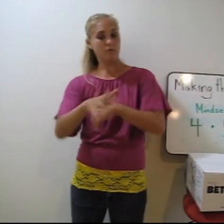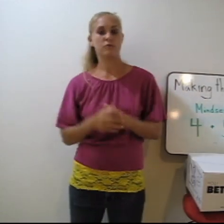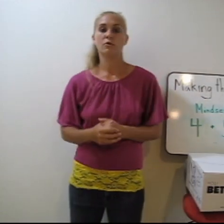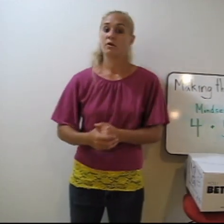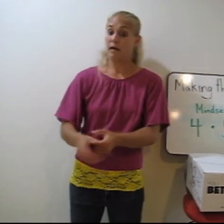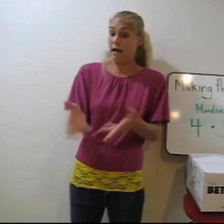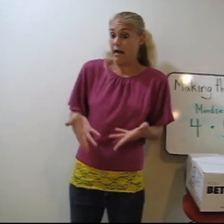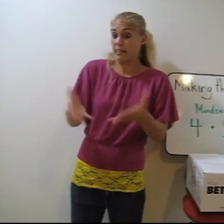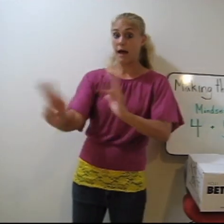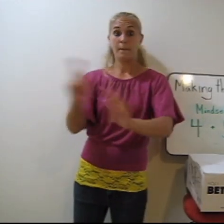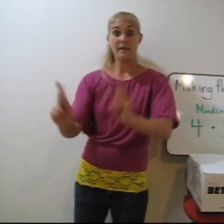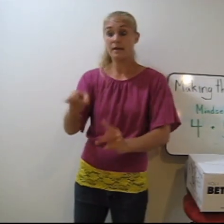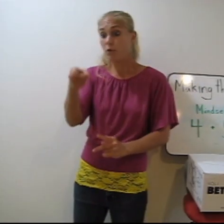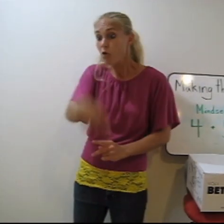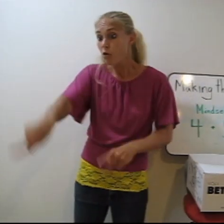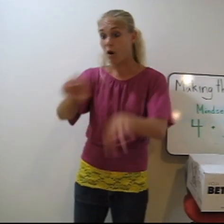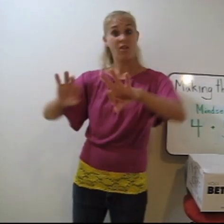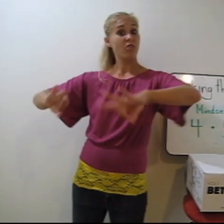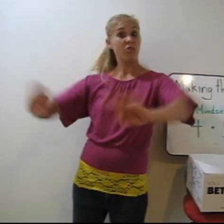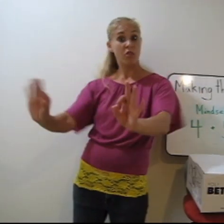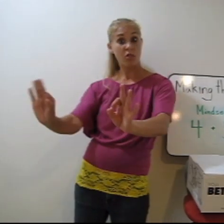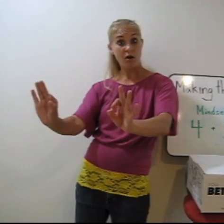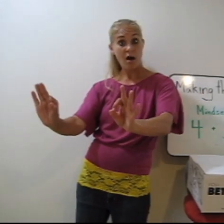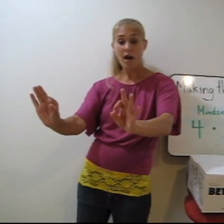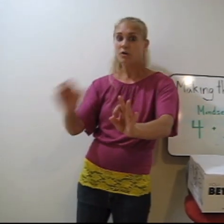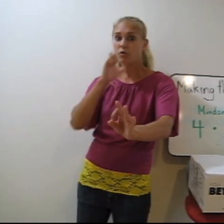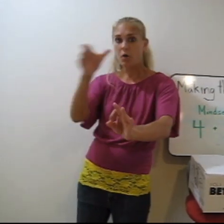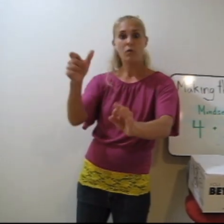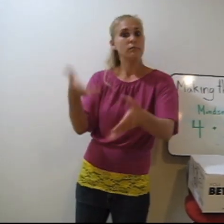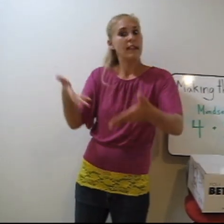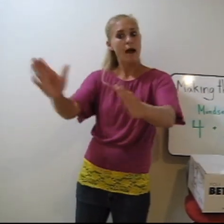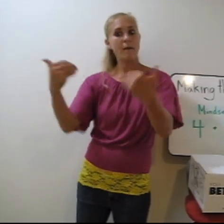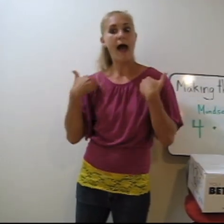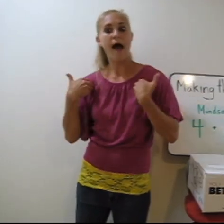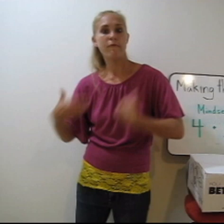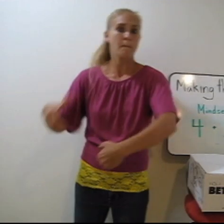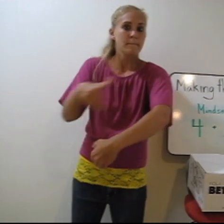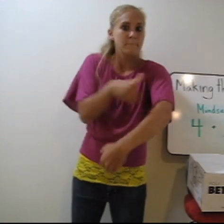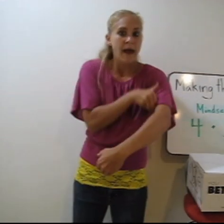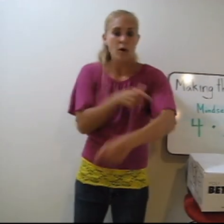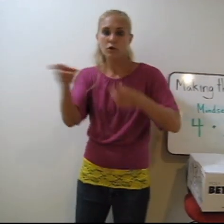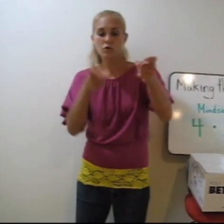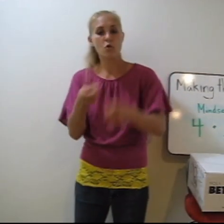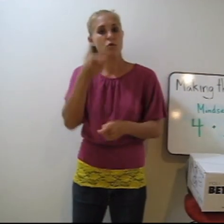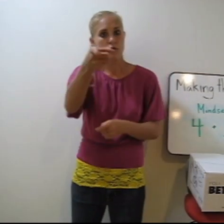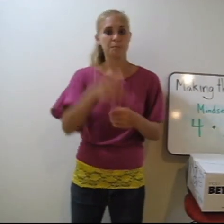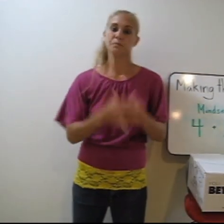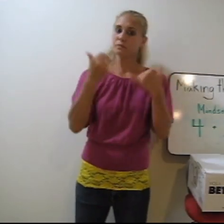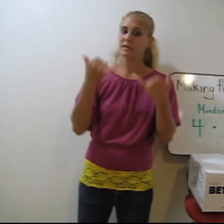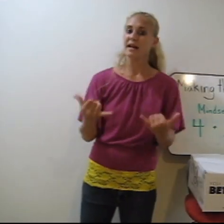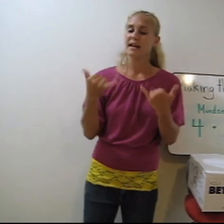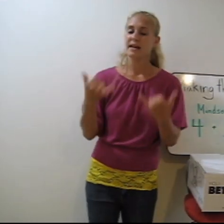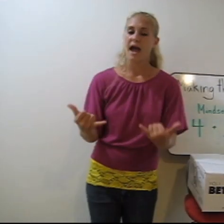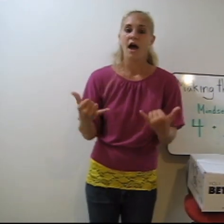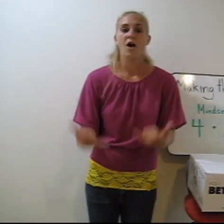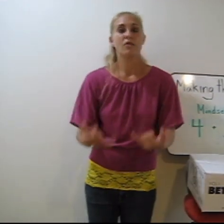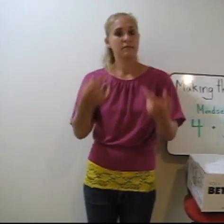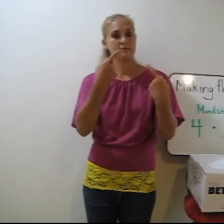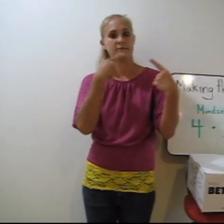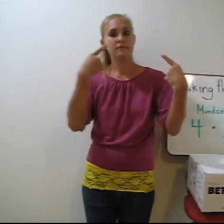who don't matter, matter. And then there's the great advice from our friend John Addison, co-CEO of the multi-billion dollar